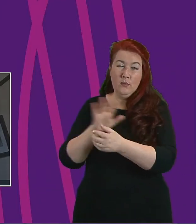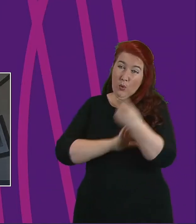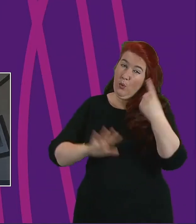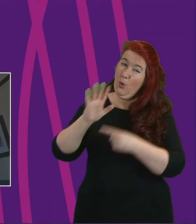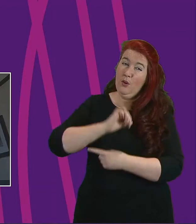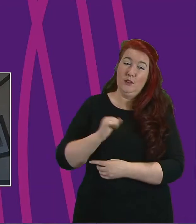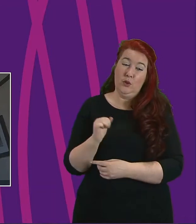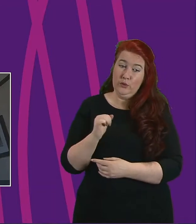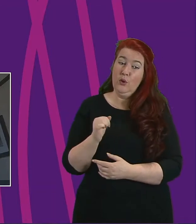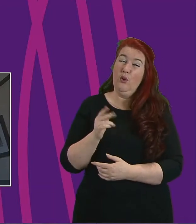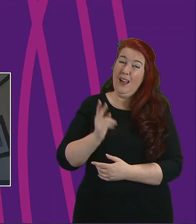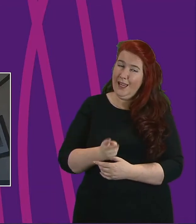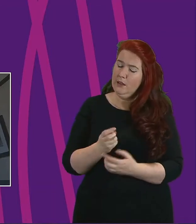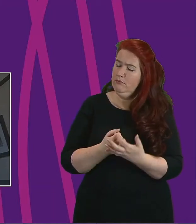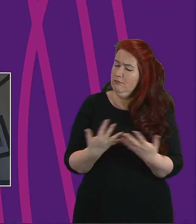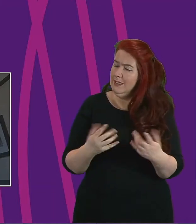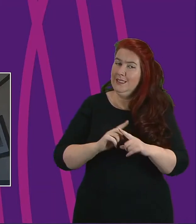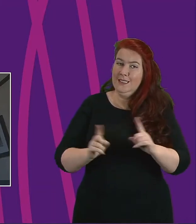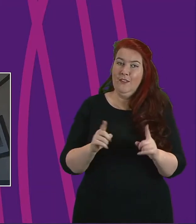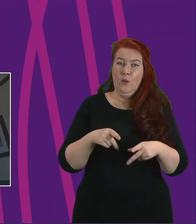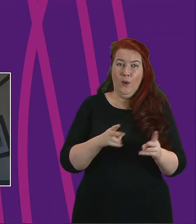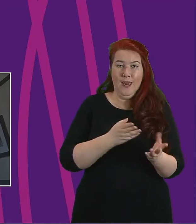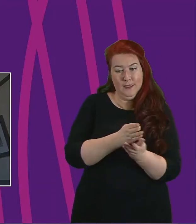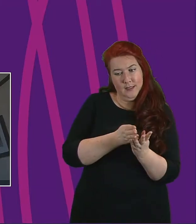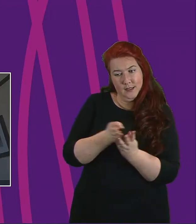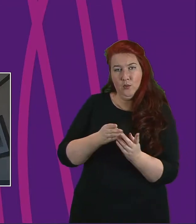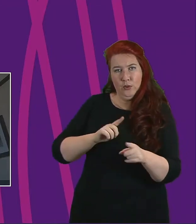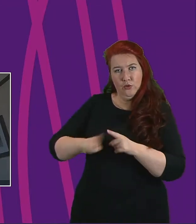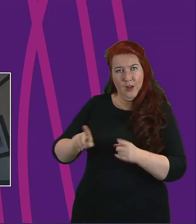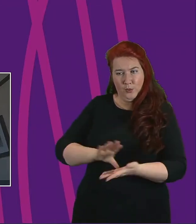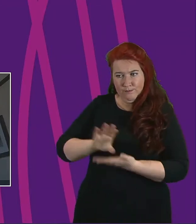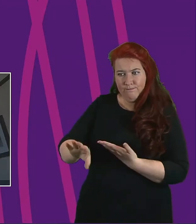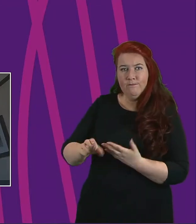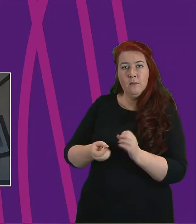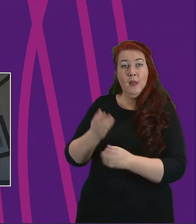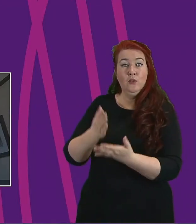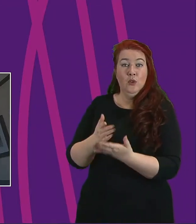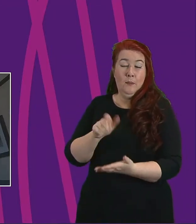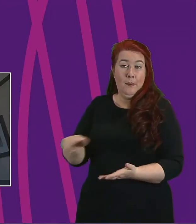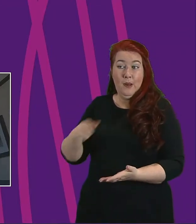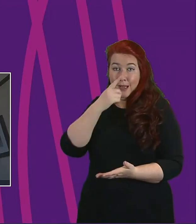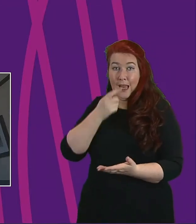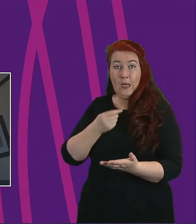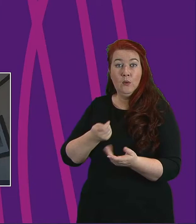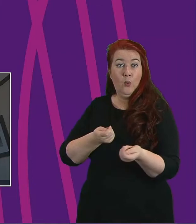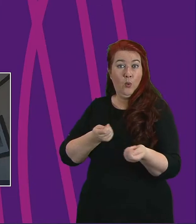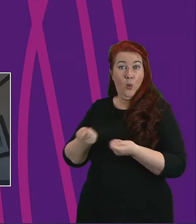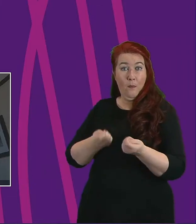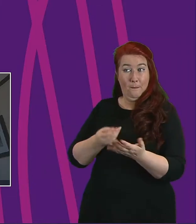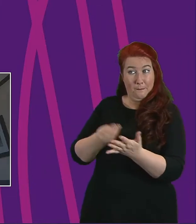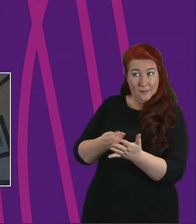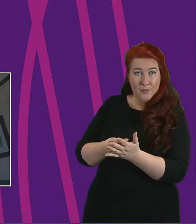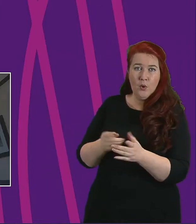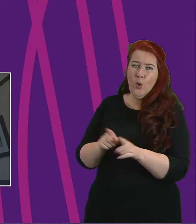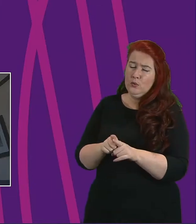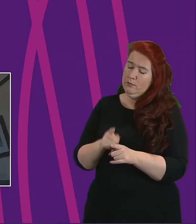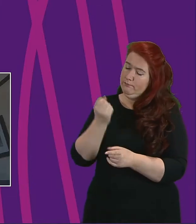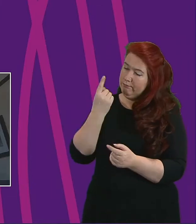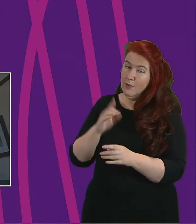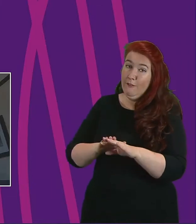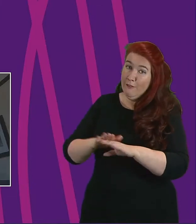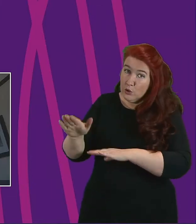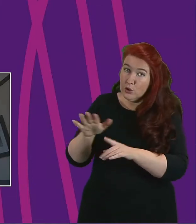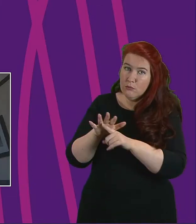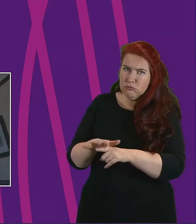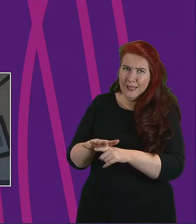Scotland. So again, a number of different ways in which we're trying to help people cope financially, and undoubtedly there will be future pressures that will need to continue